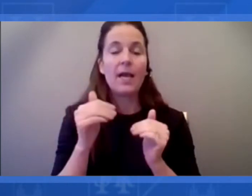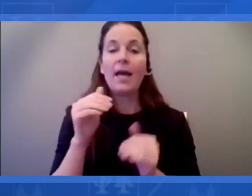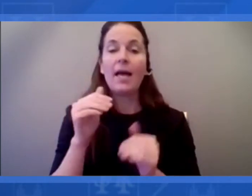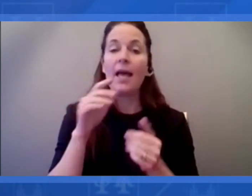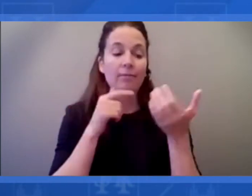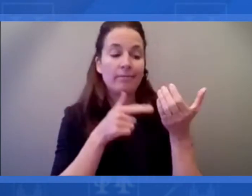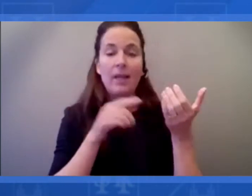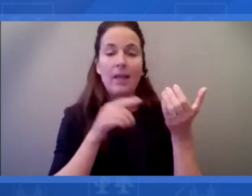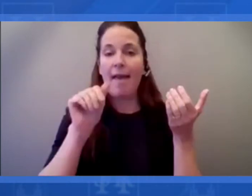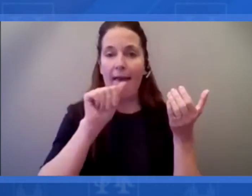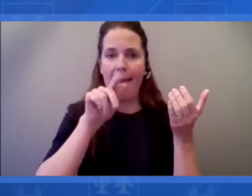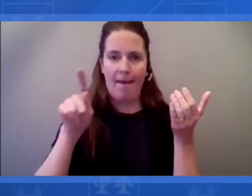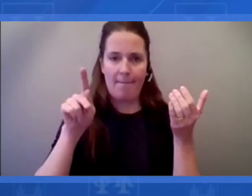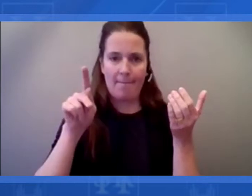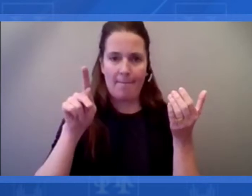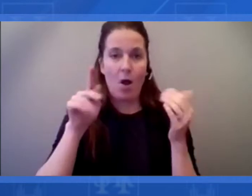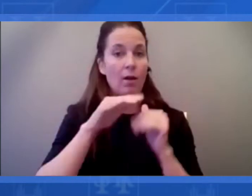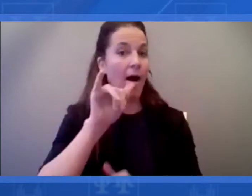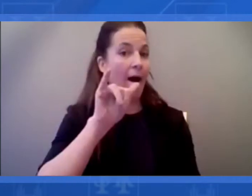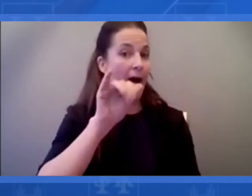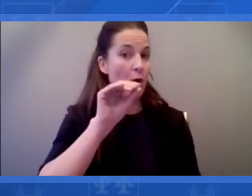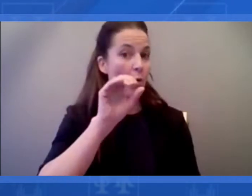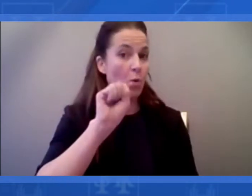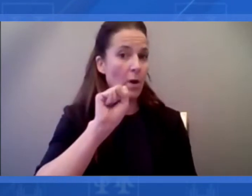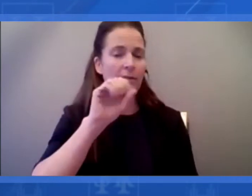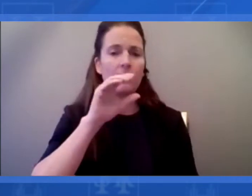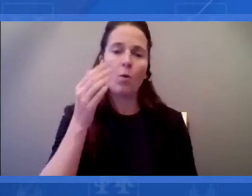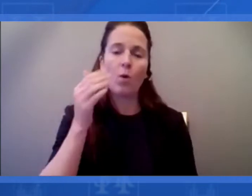on iOS or Android devices.